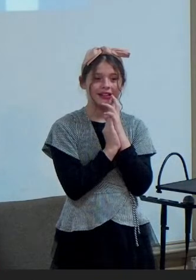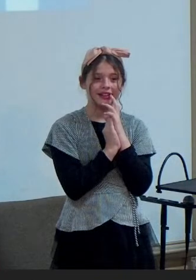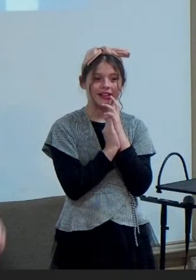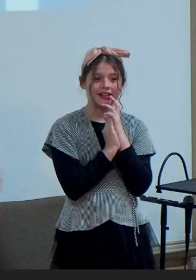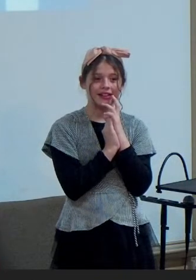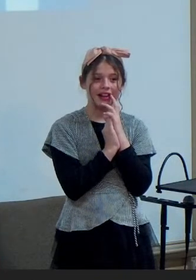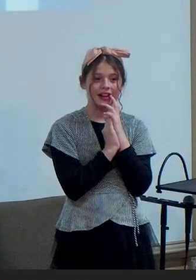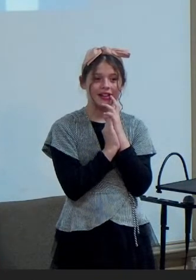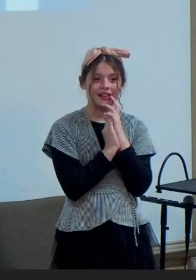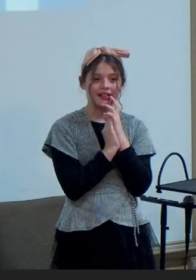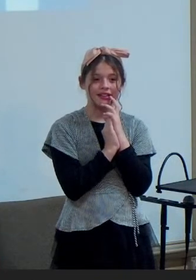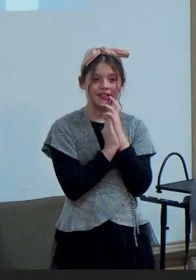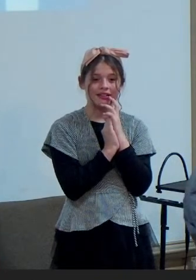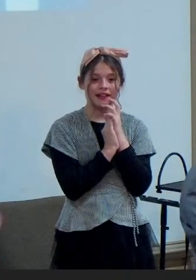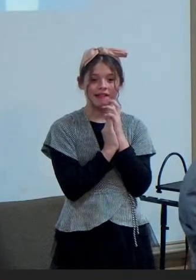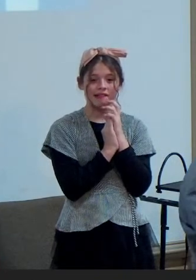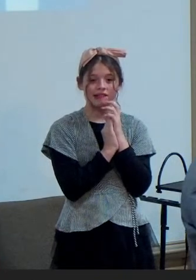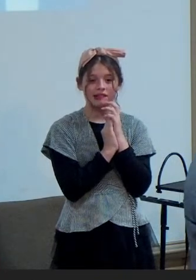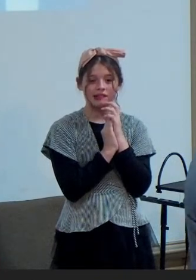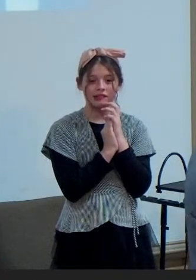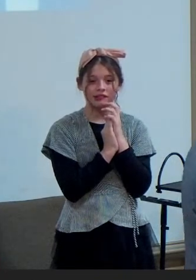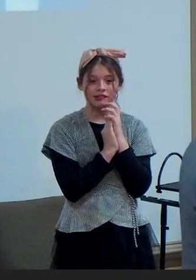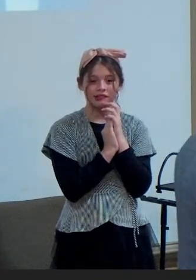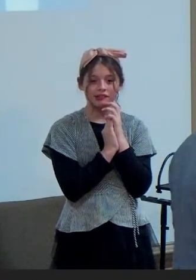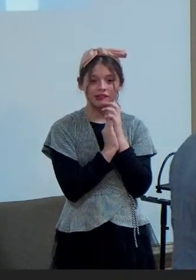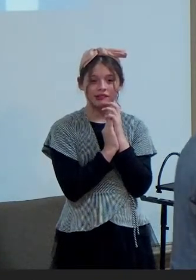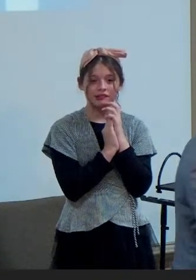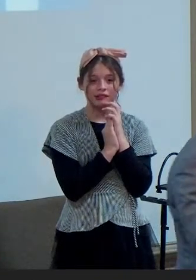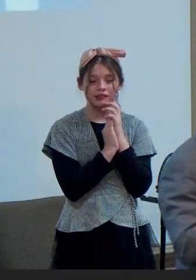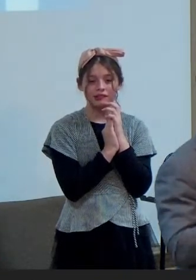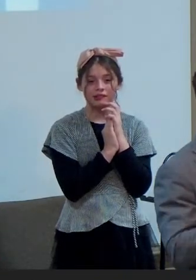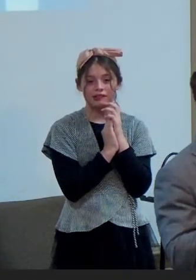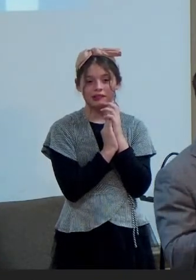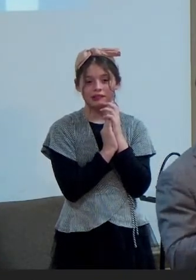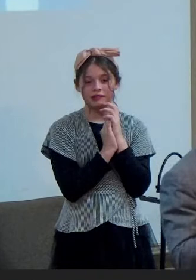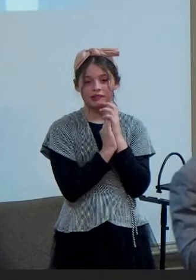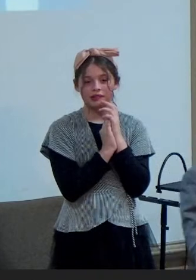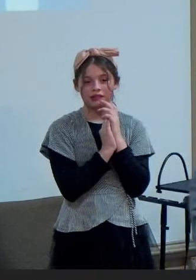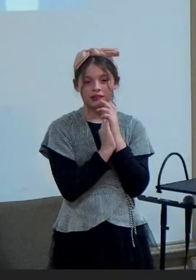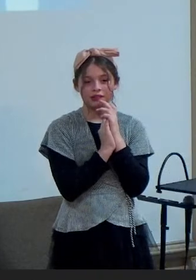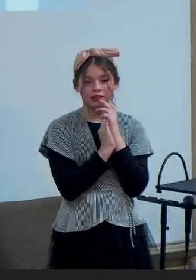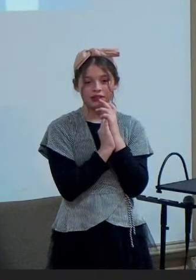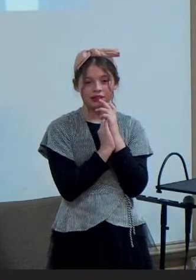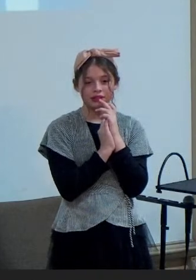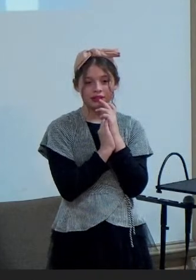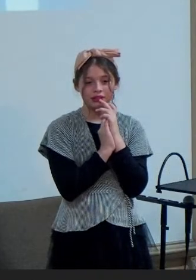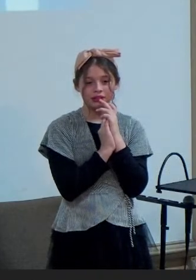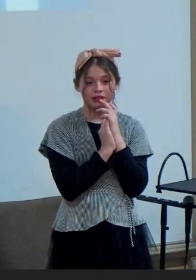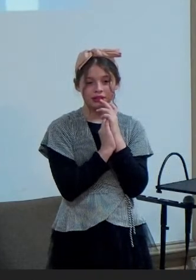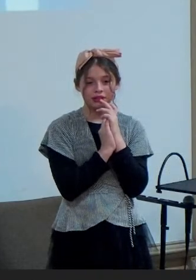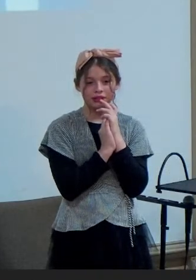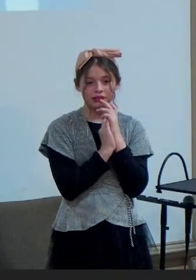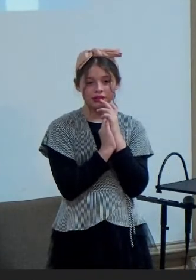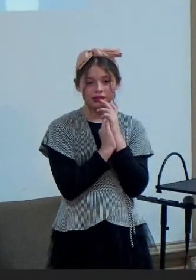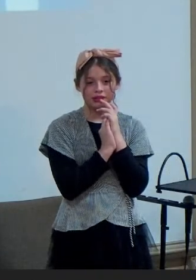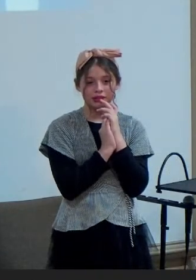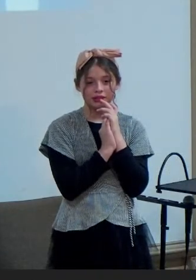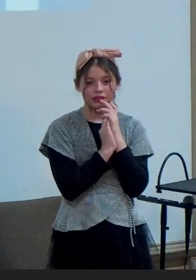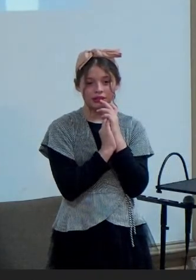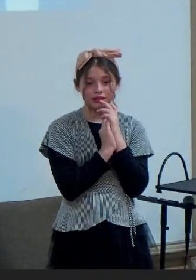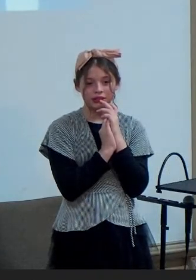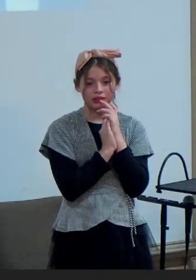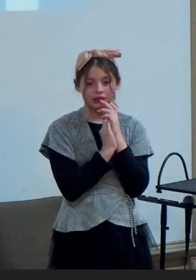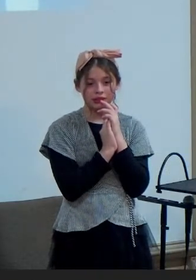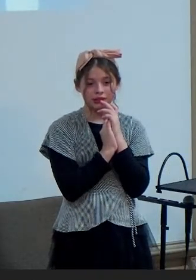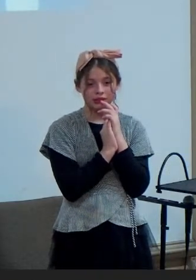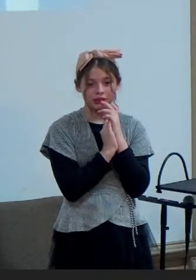she found a measuring tape in my. She's walking more than she's crawling now. It's her thing,